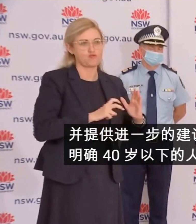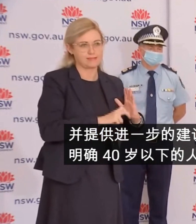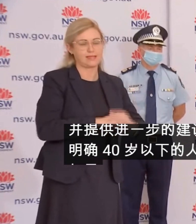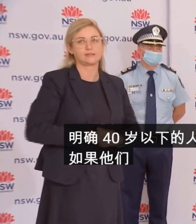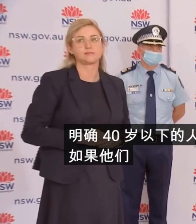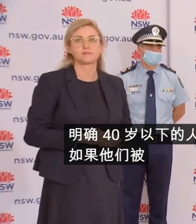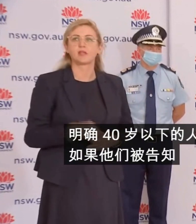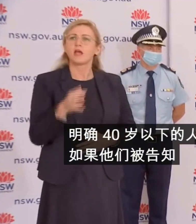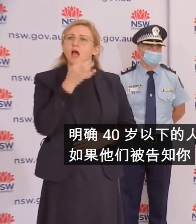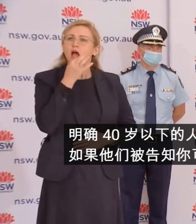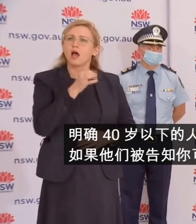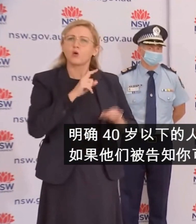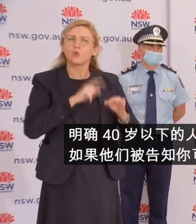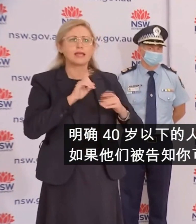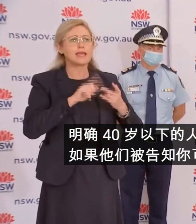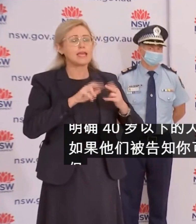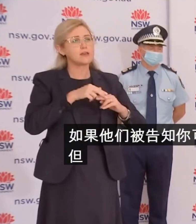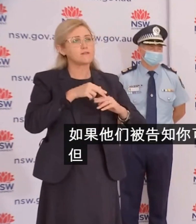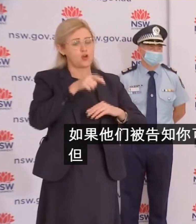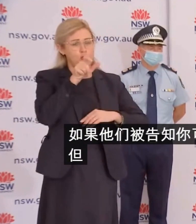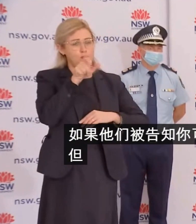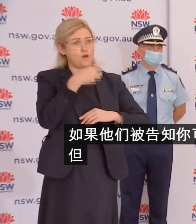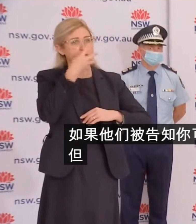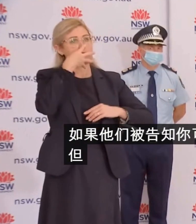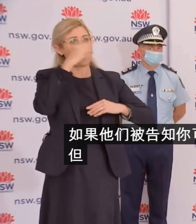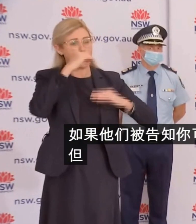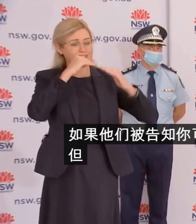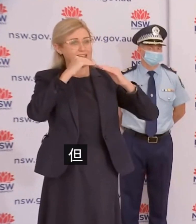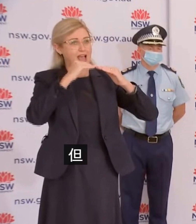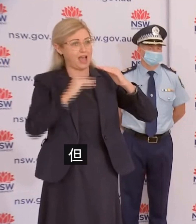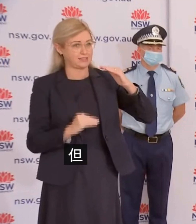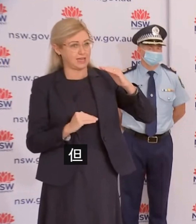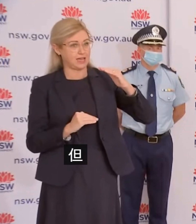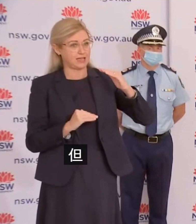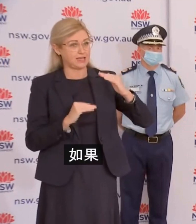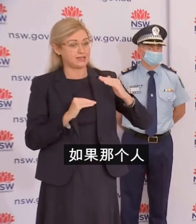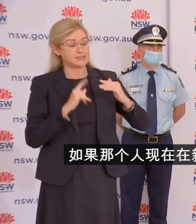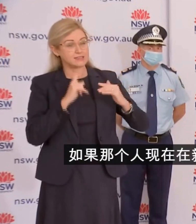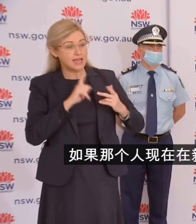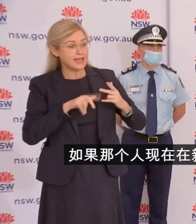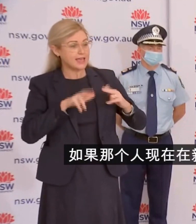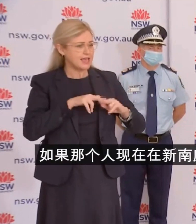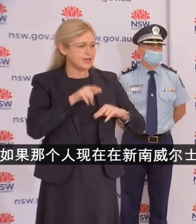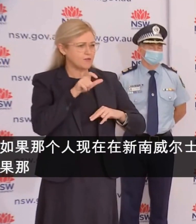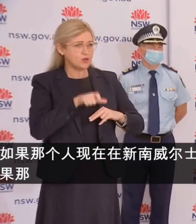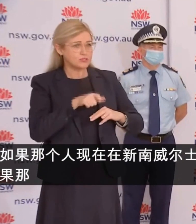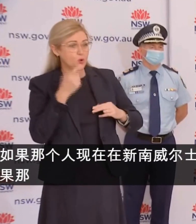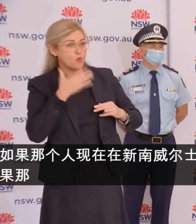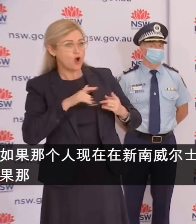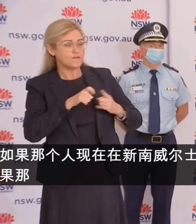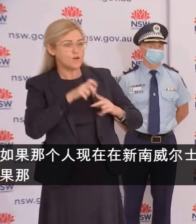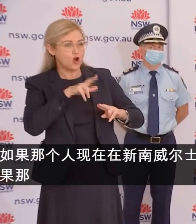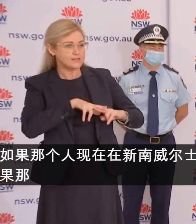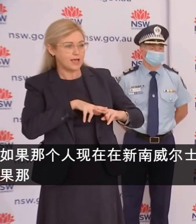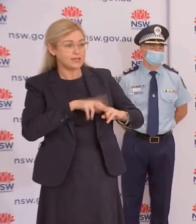40, if they are told you can get a Pfizer appointment but it won't be until late October, should that person, given the threat in New South